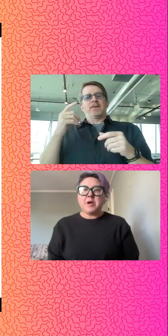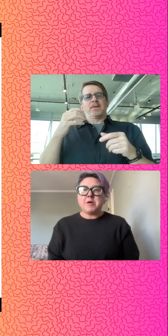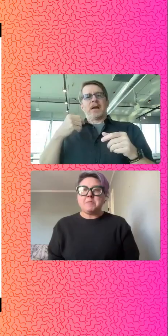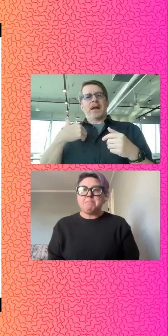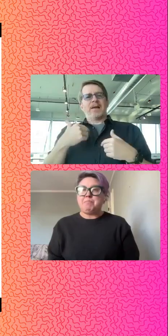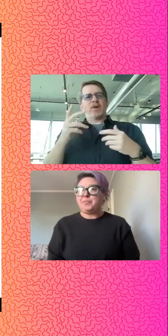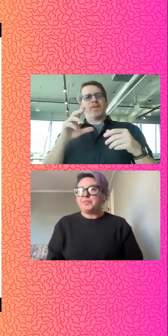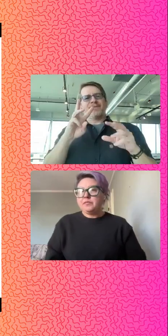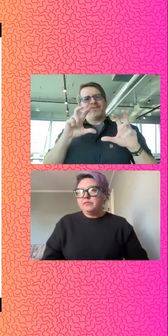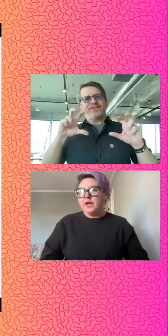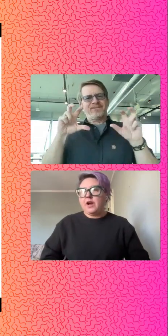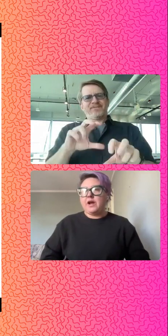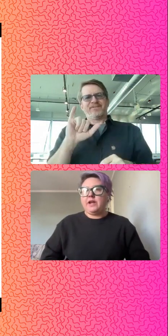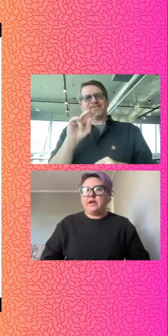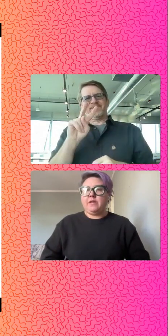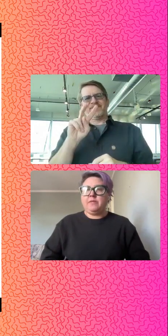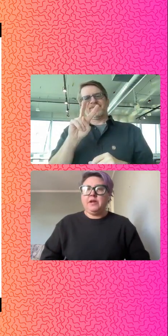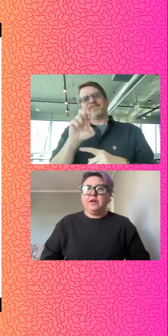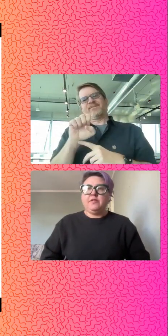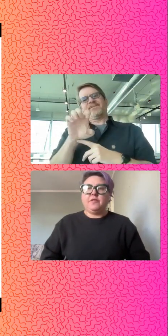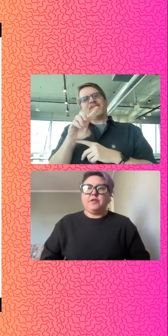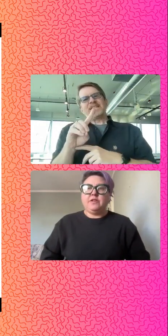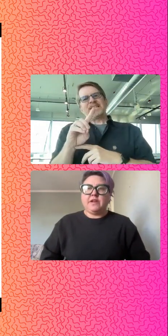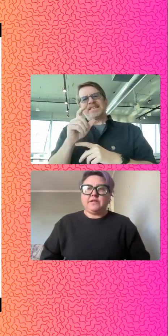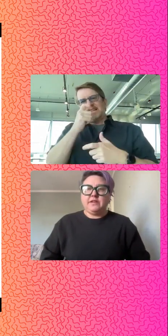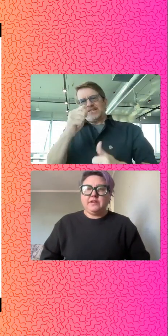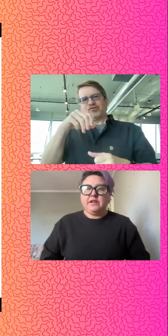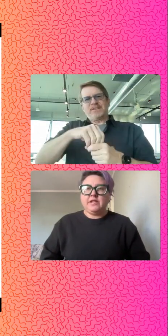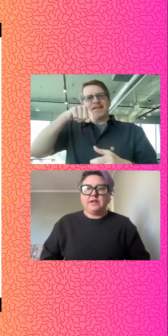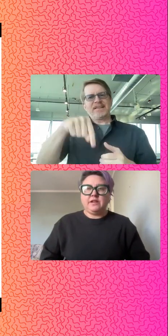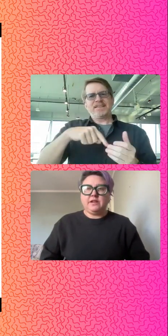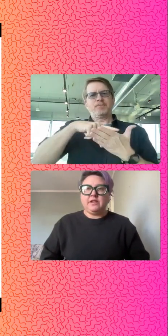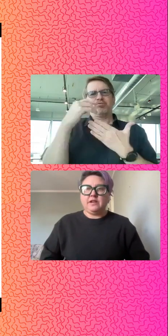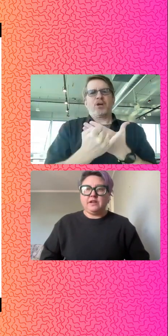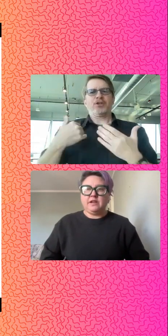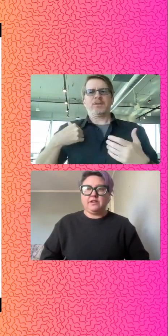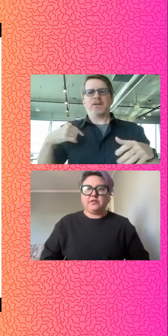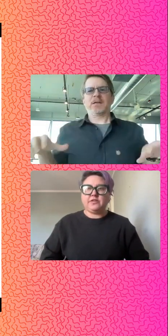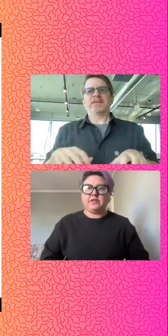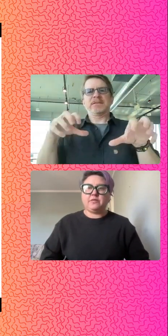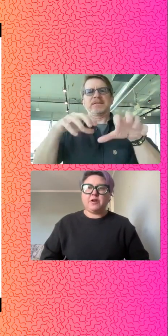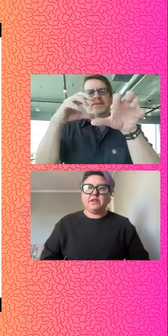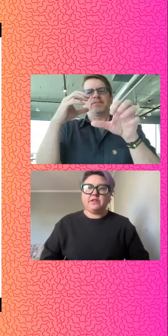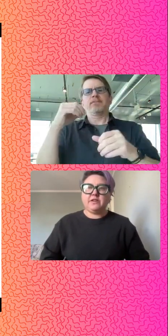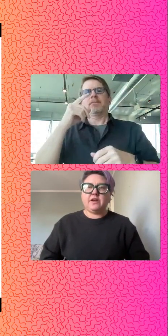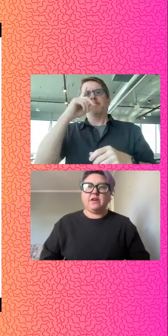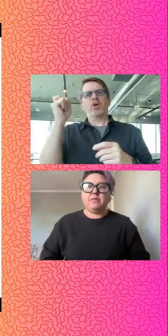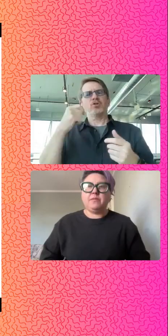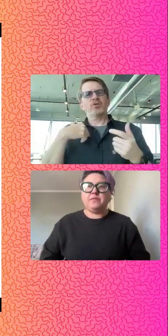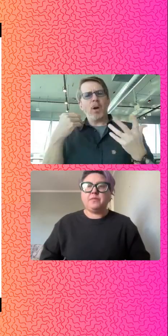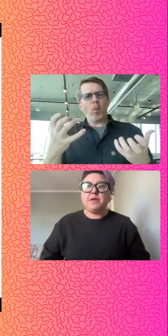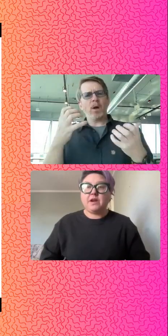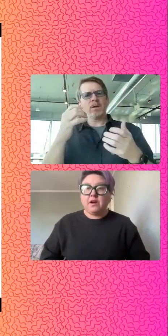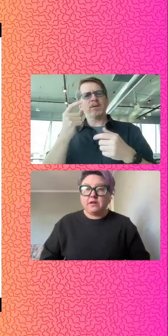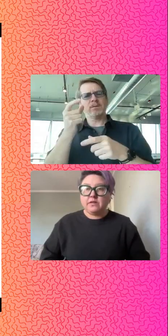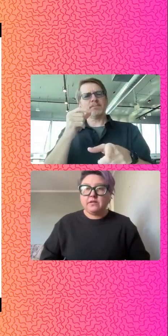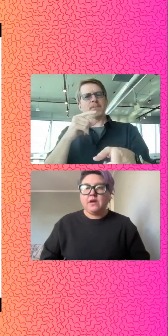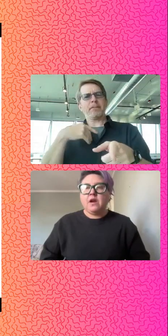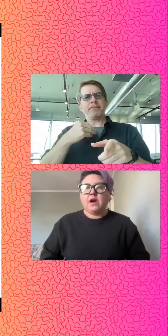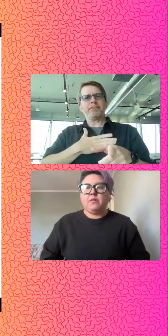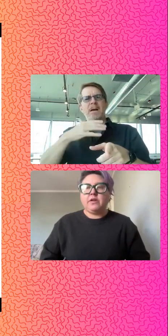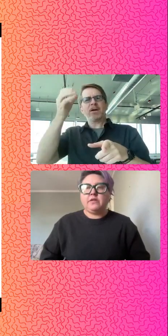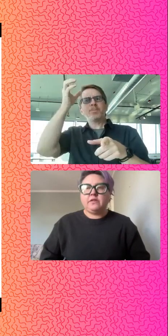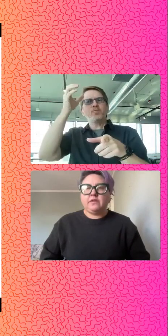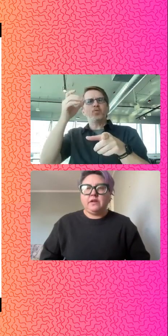me. Um, I am fully vested in an interest in this project